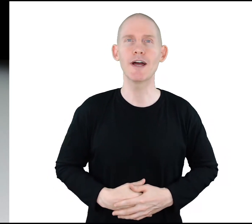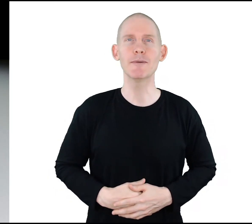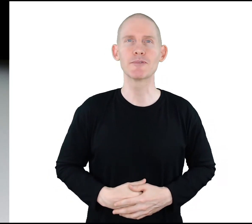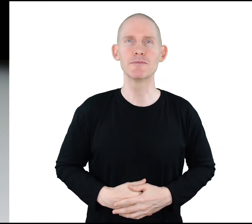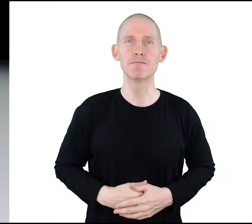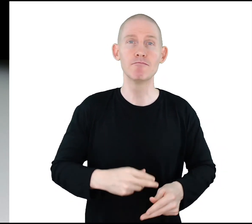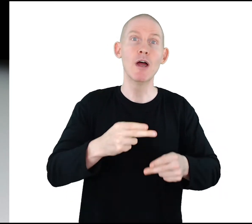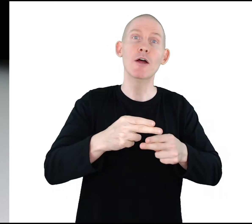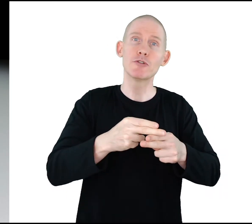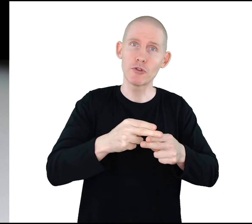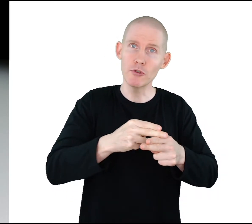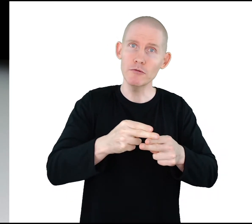times. Soon.